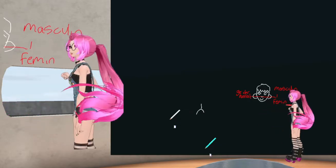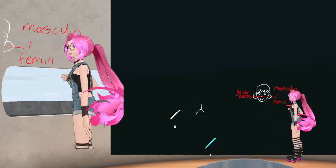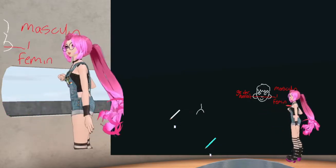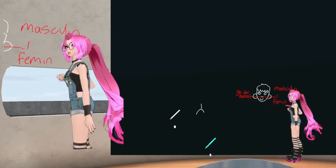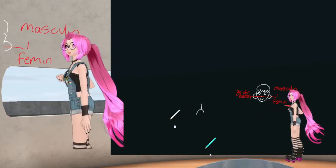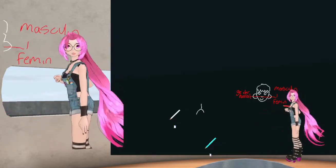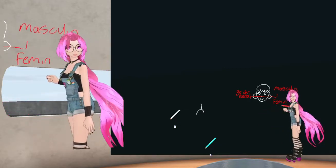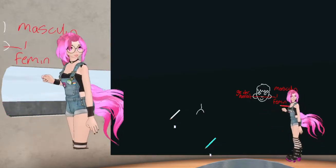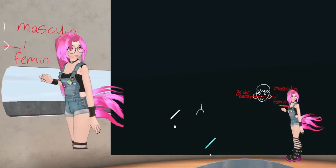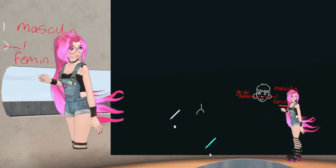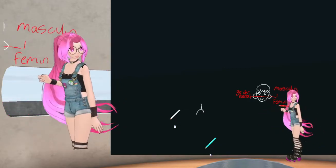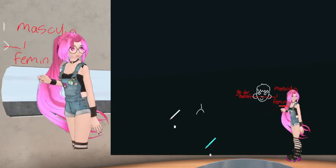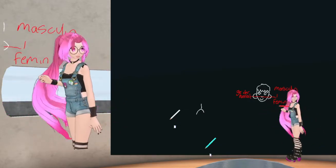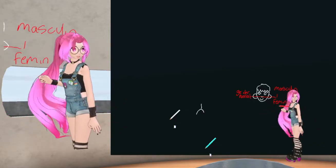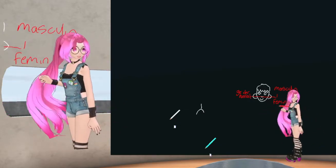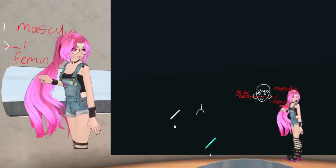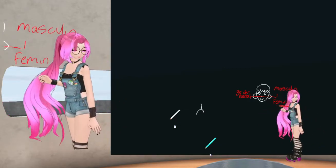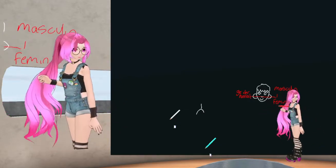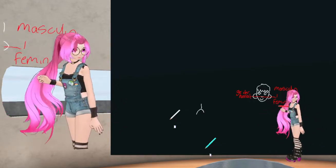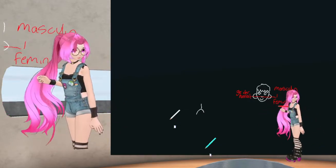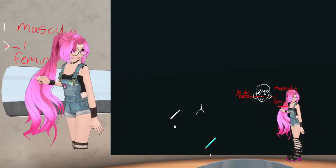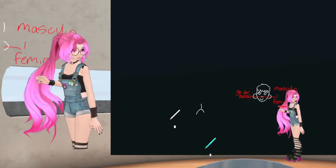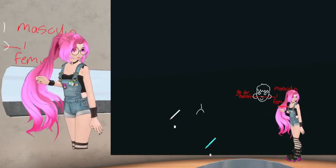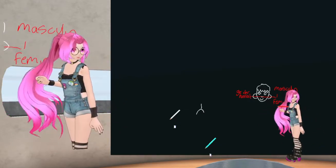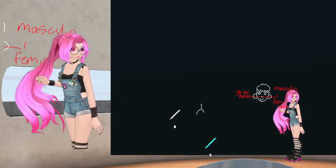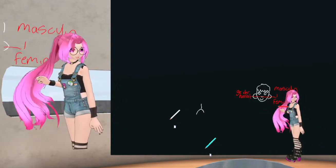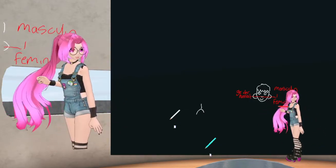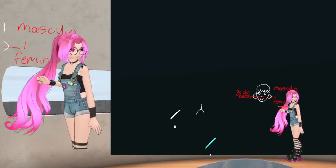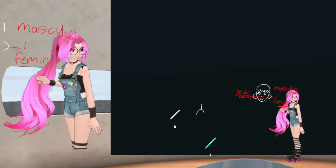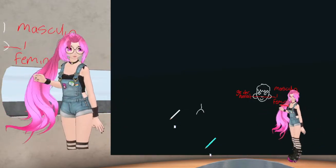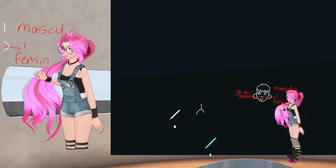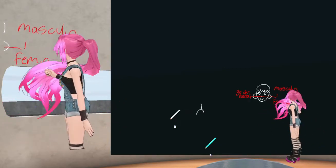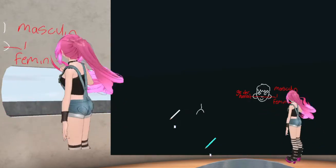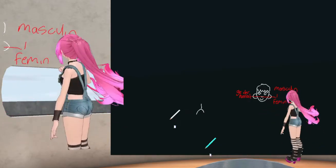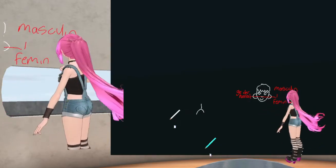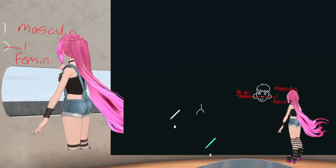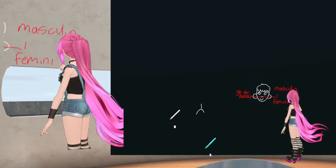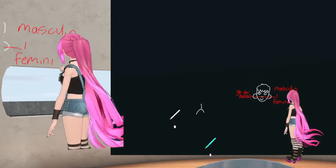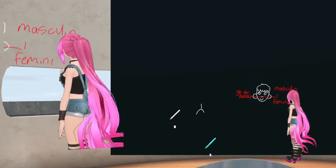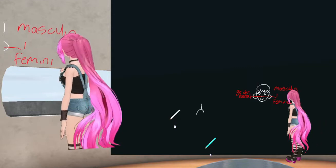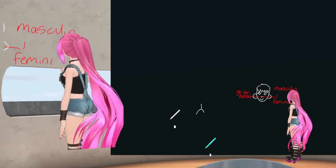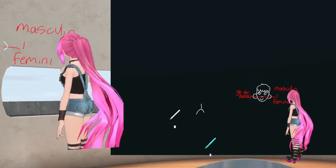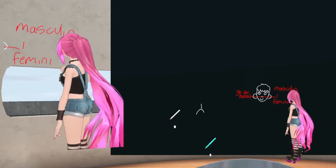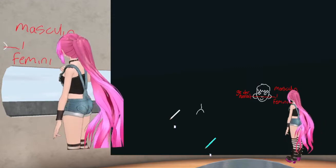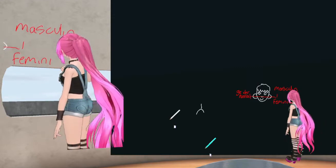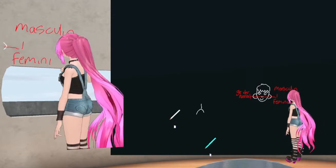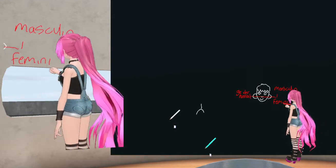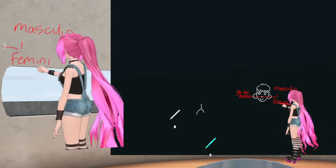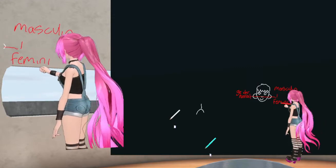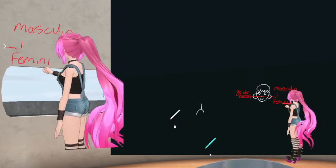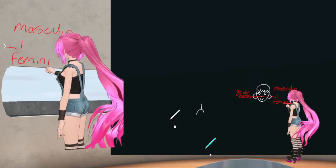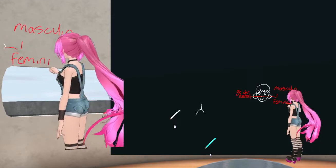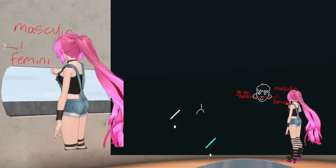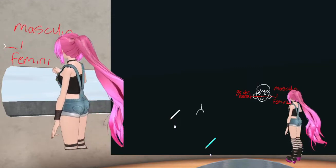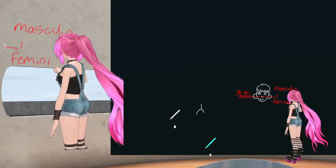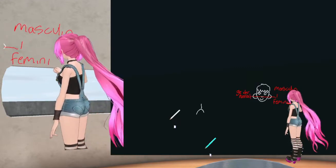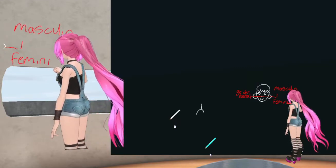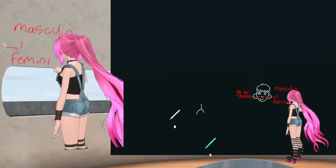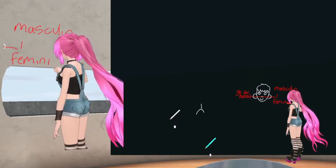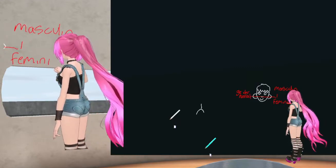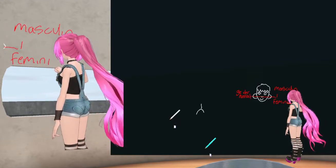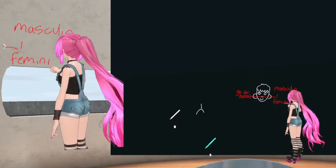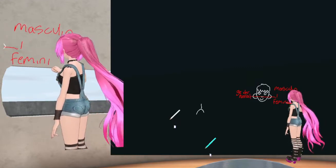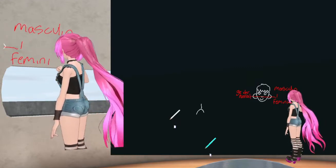Is it I-N-E? Fem-in... I-N-E? Yeah. Feminine? Okay. F-E-M-I-N-I-N-E. Wait,